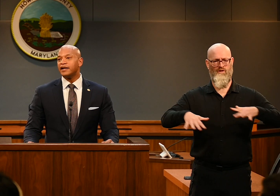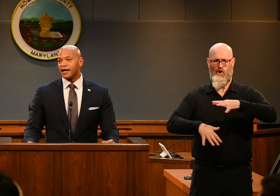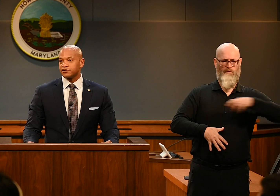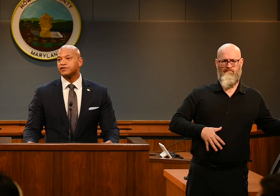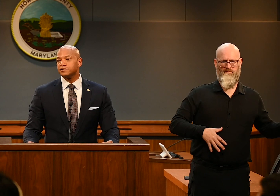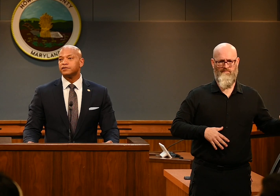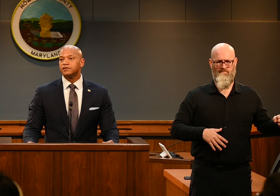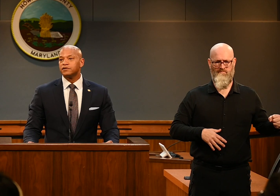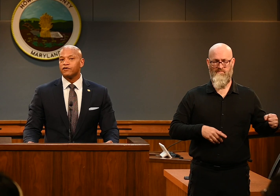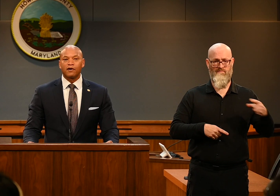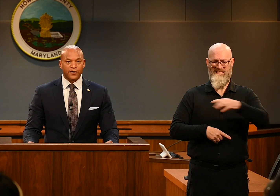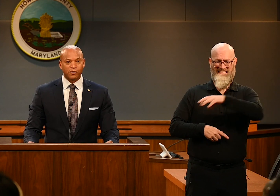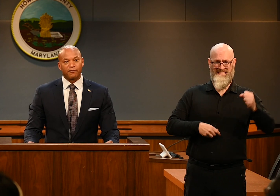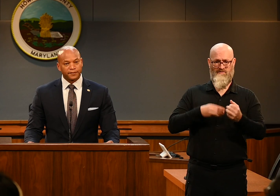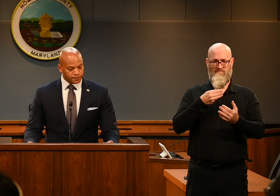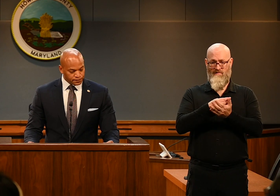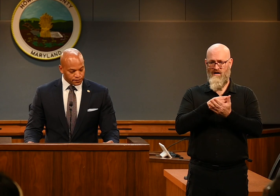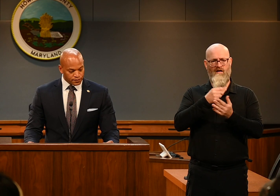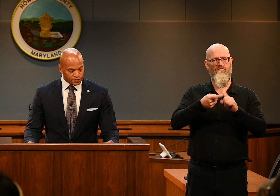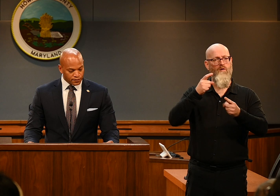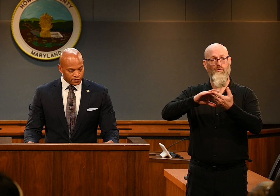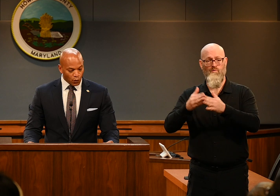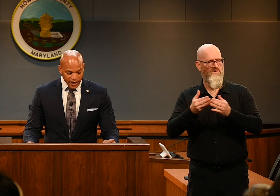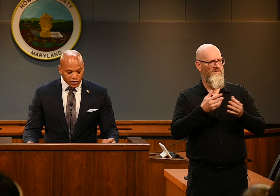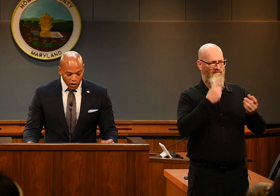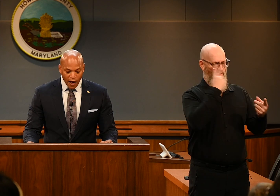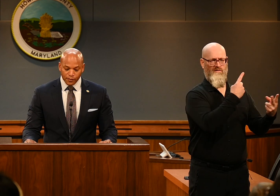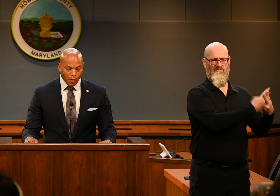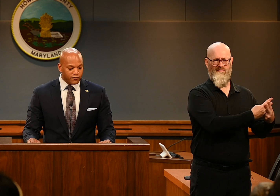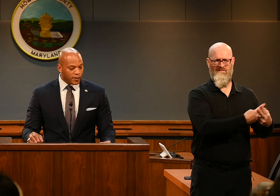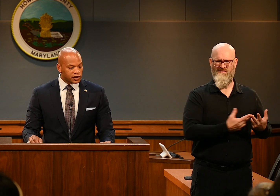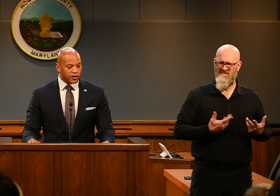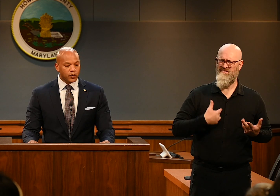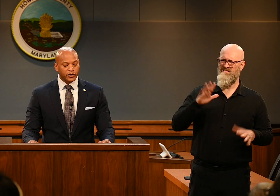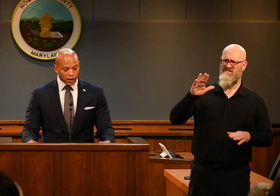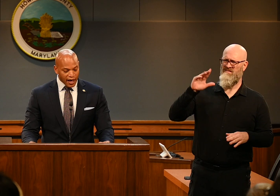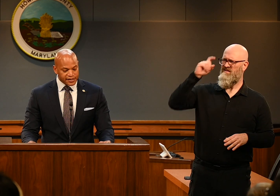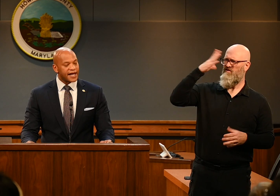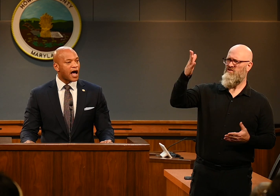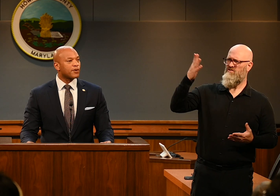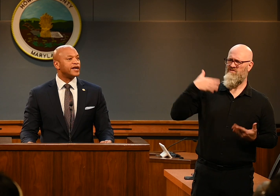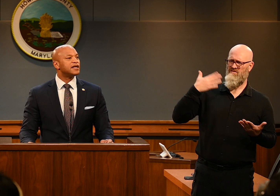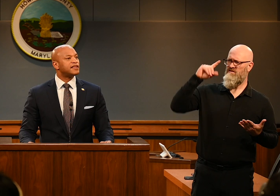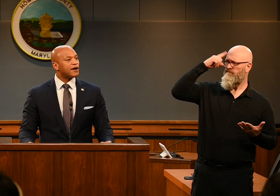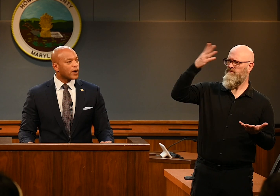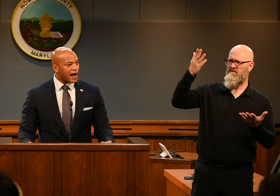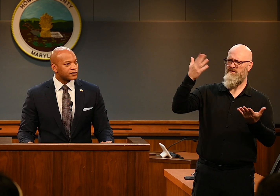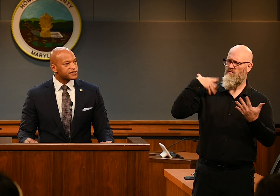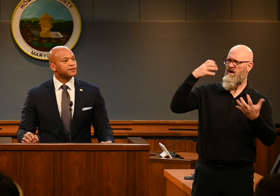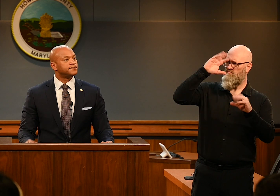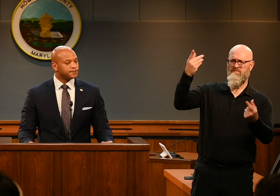So I'm demanding answers from our federal government. We need to know how the Department of Homeland Security will utilize and operate